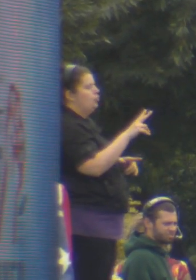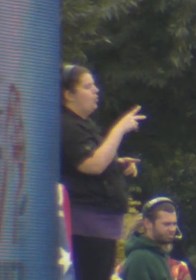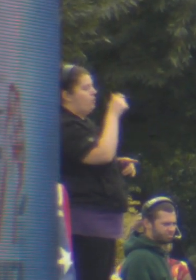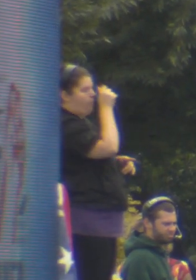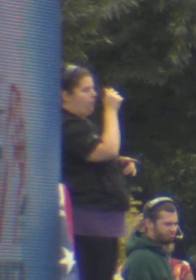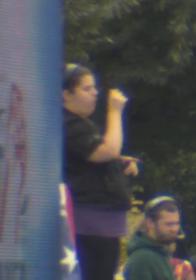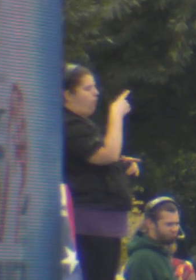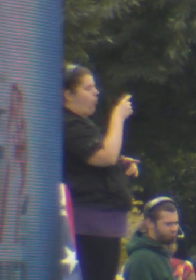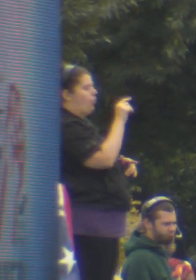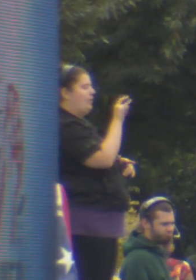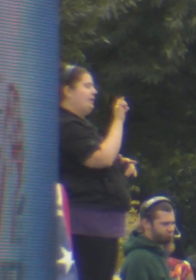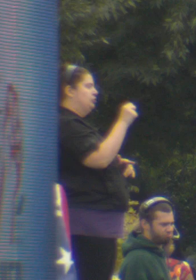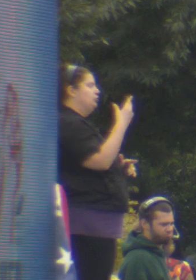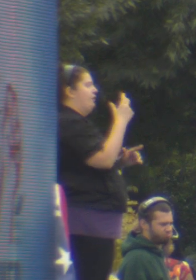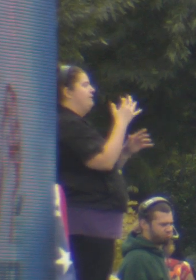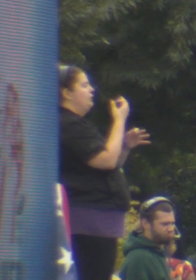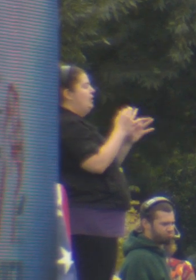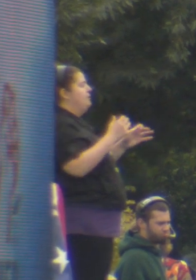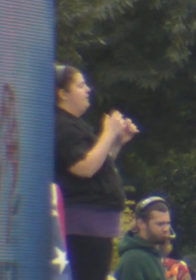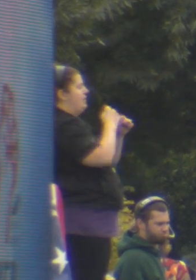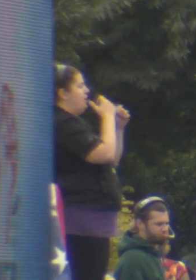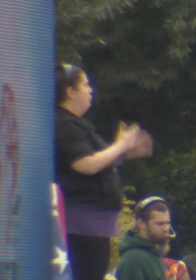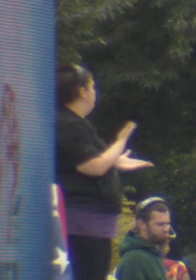fighter Julian Kulski.